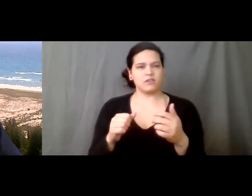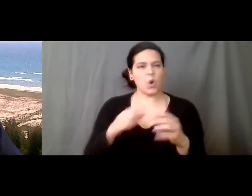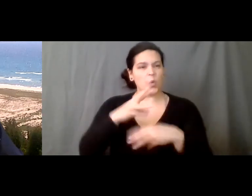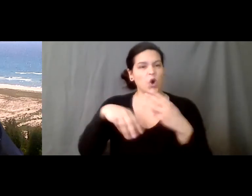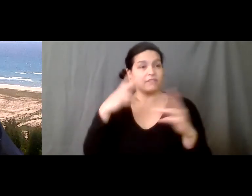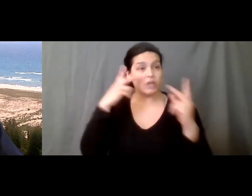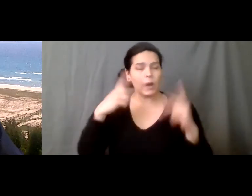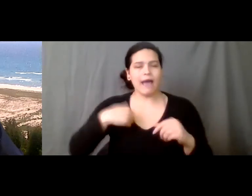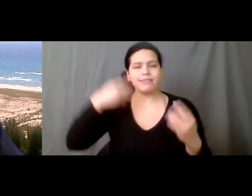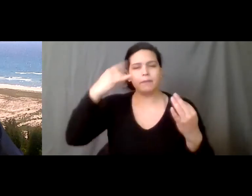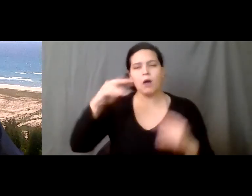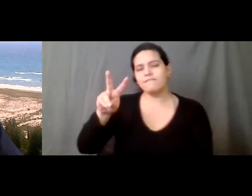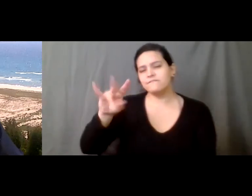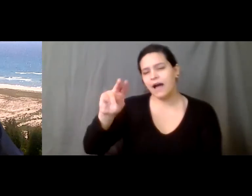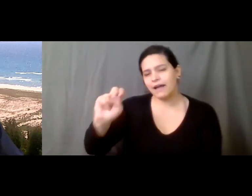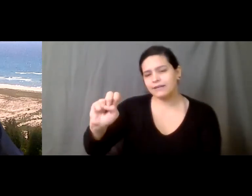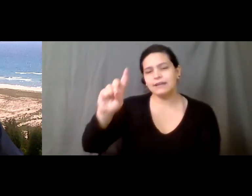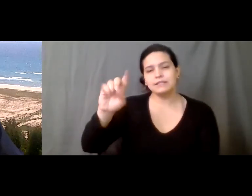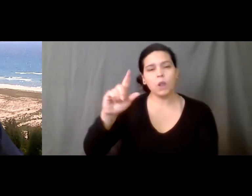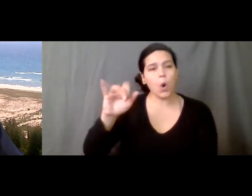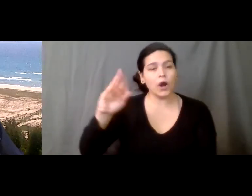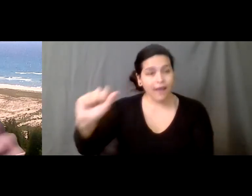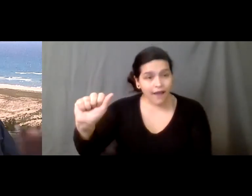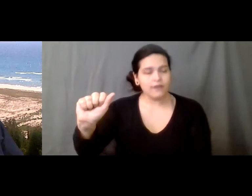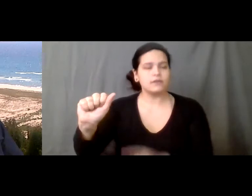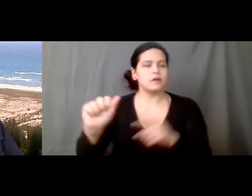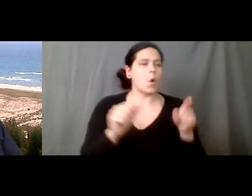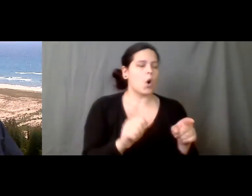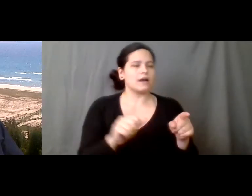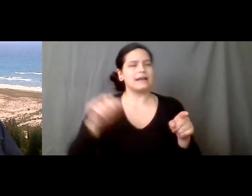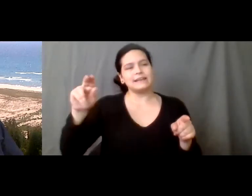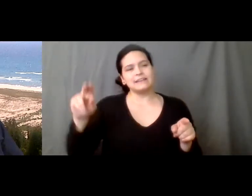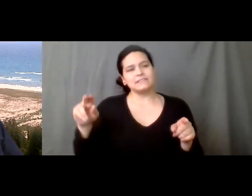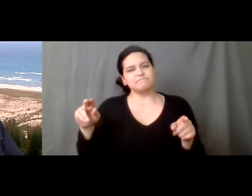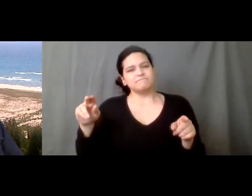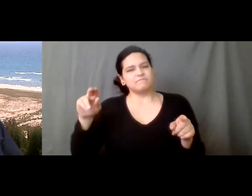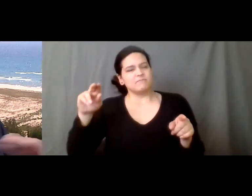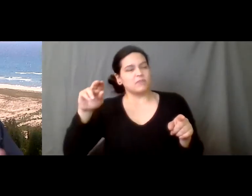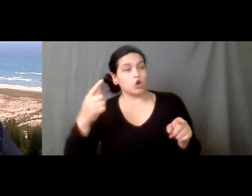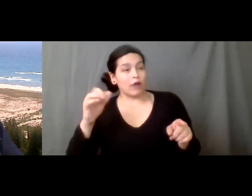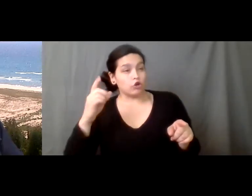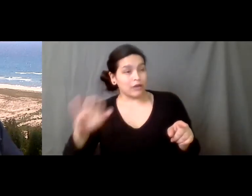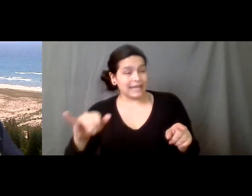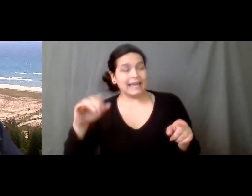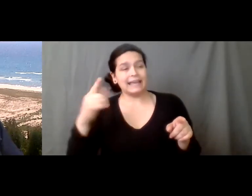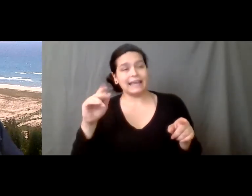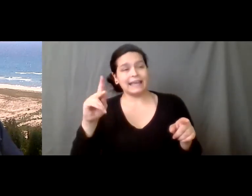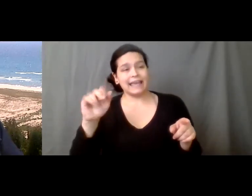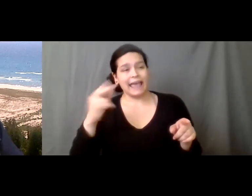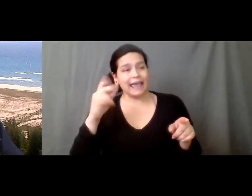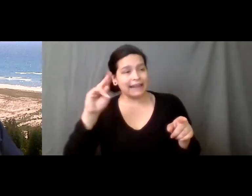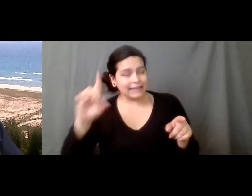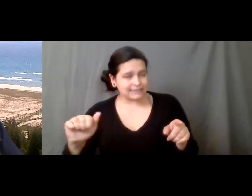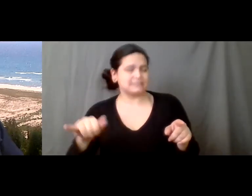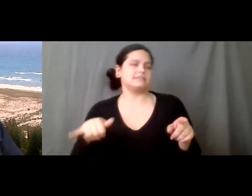or Gregory Cahady's Native Science. These are books, really good books about that difference in worldview and how that affects